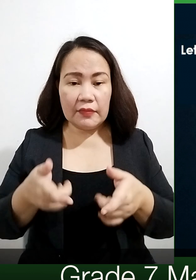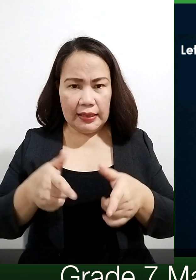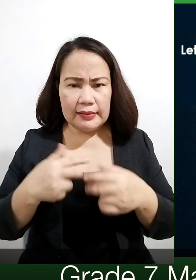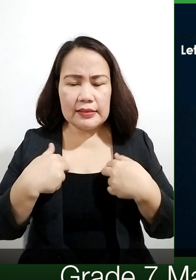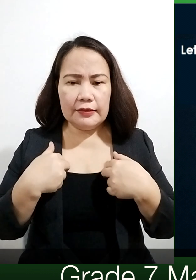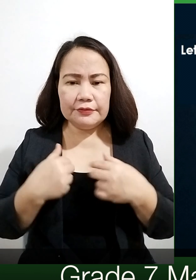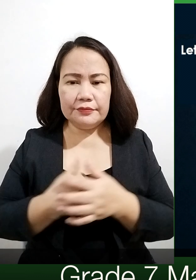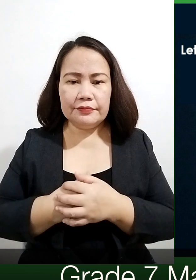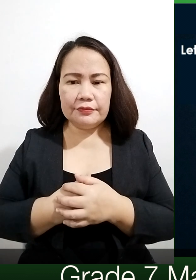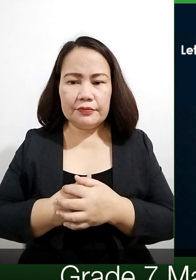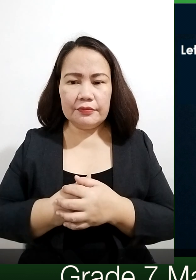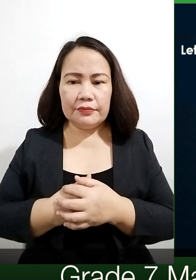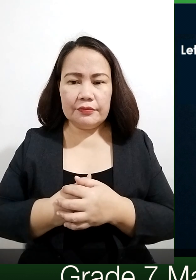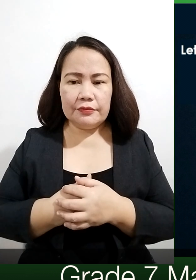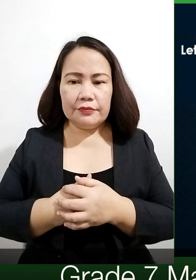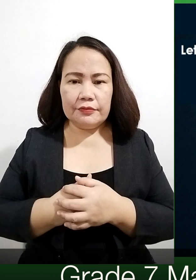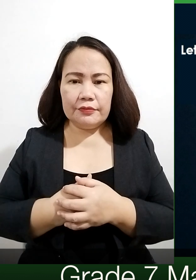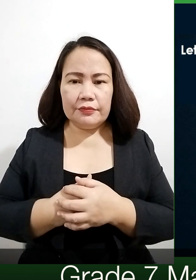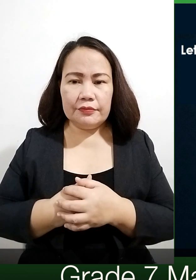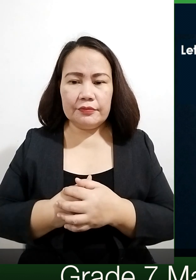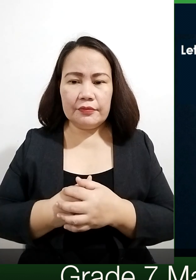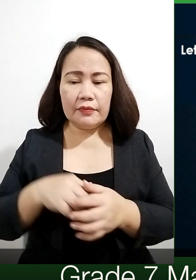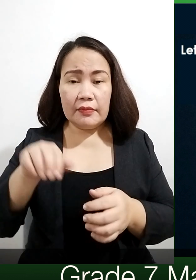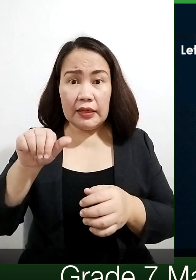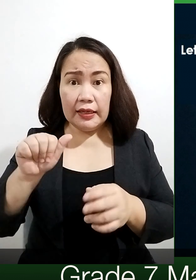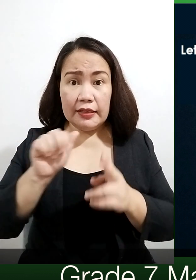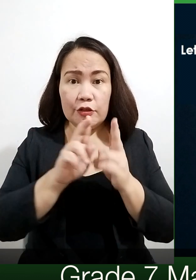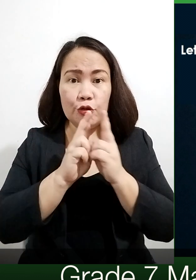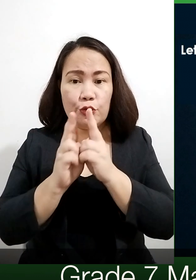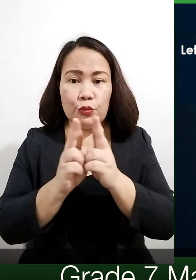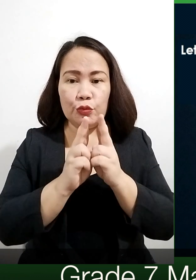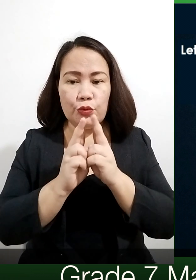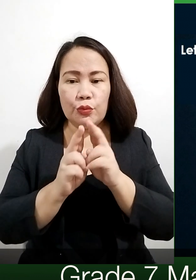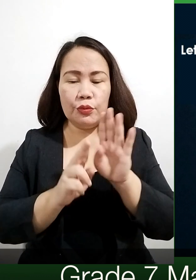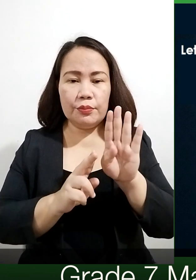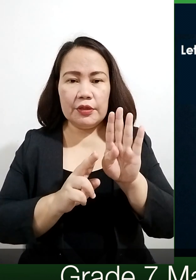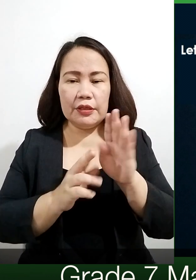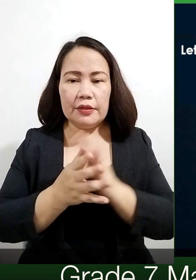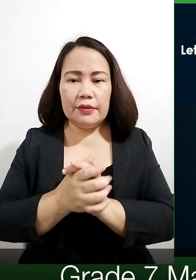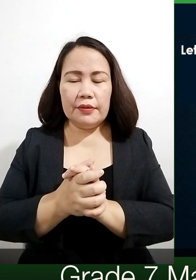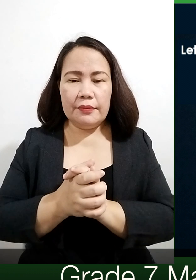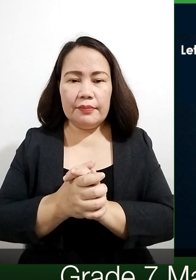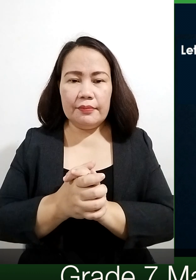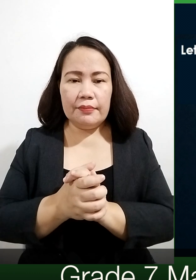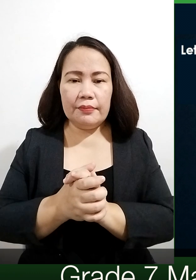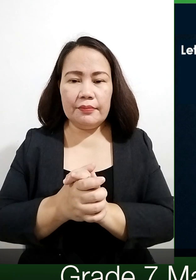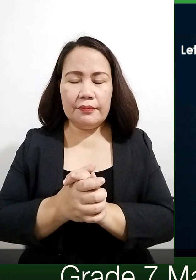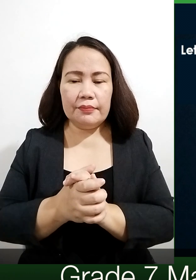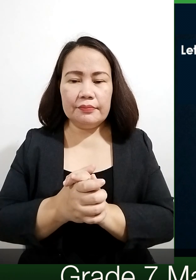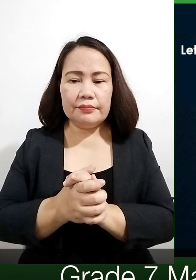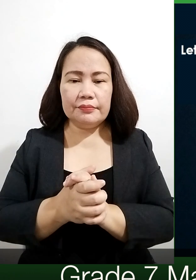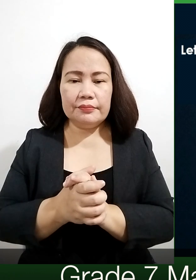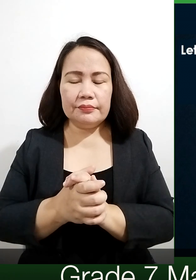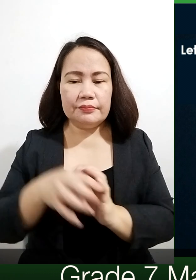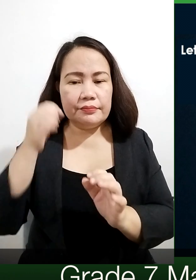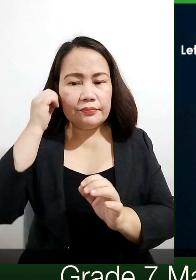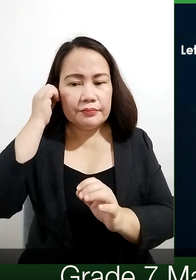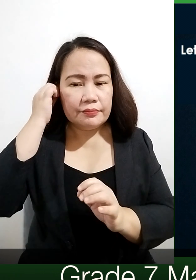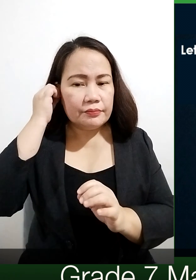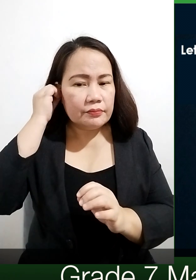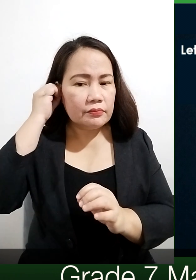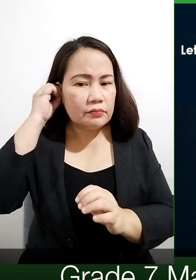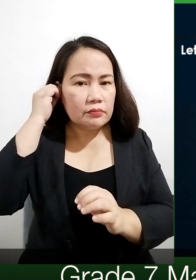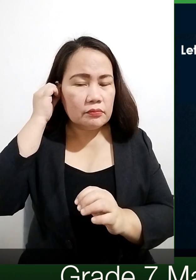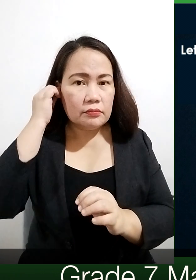Okay? Now, let's have A union B. So, again ha, meron po tayong 9